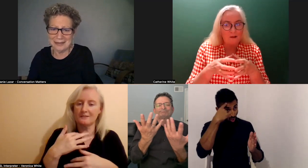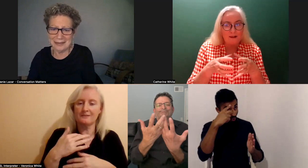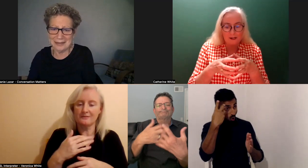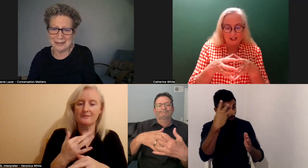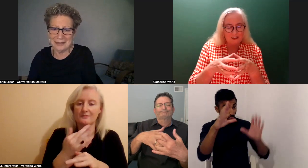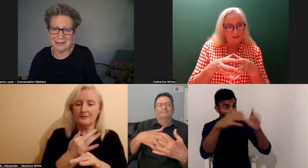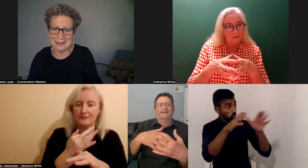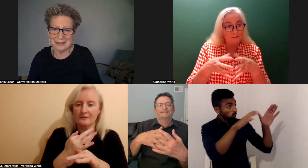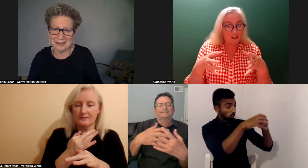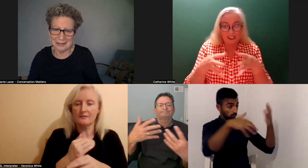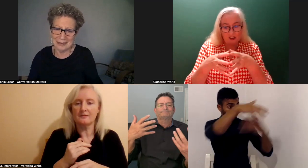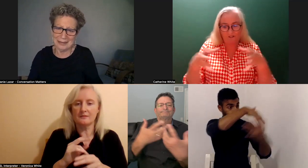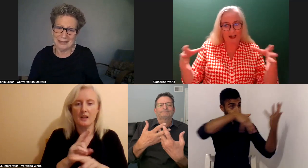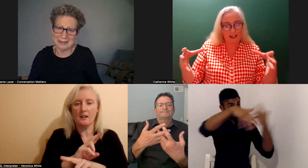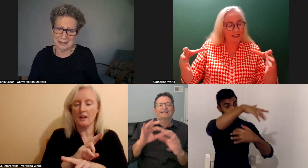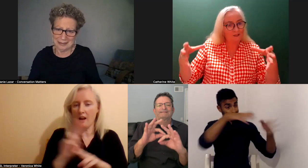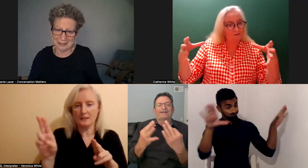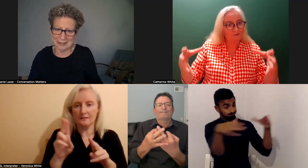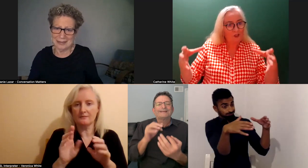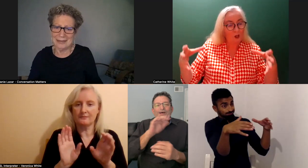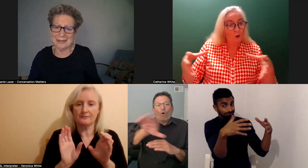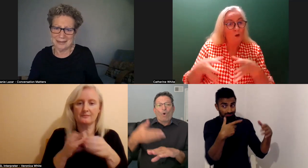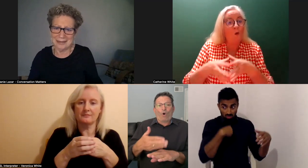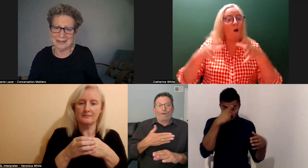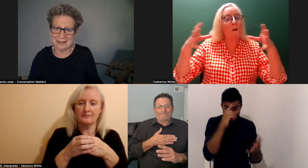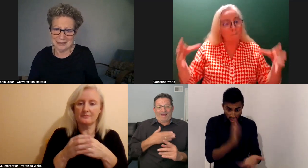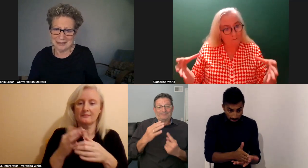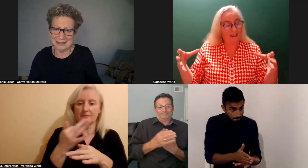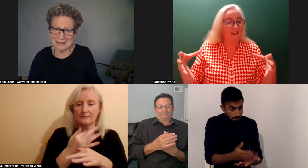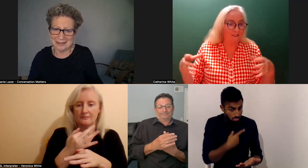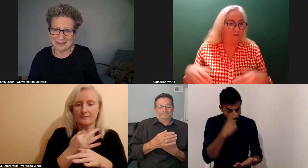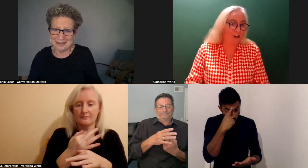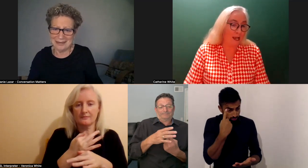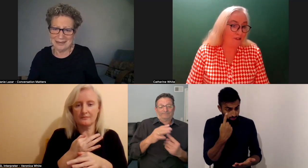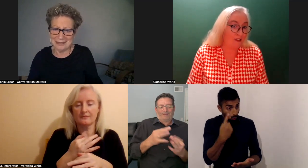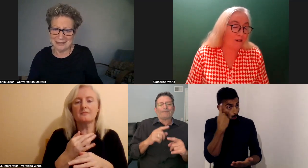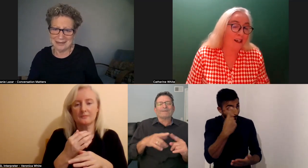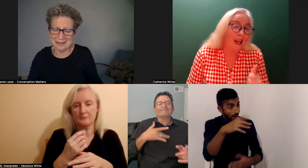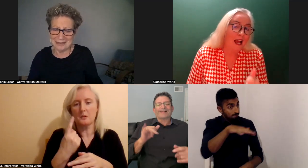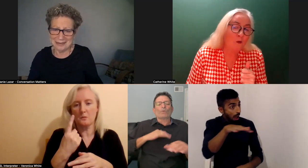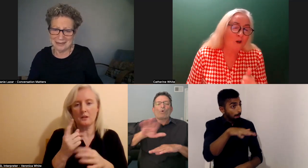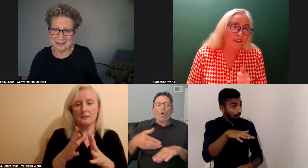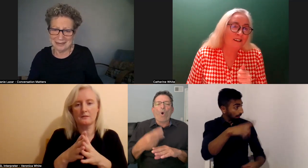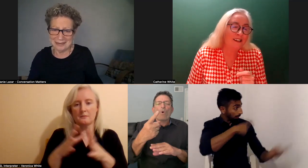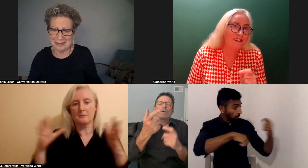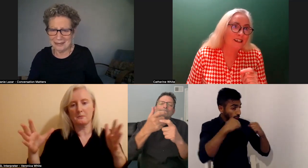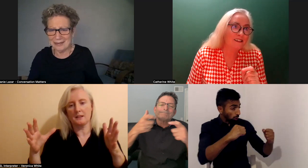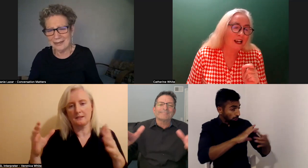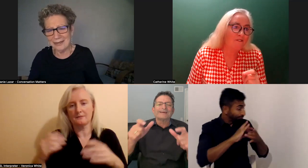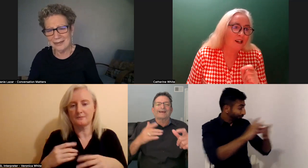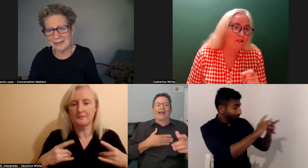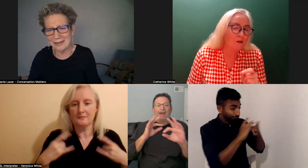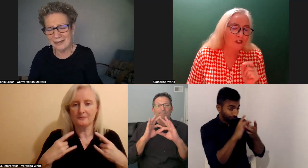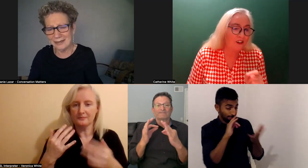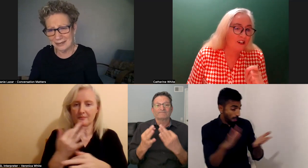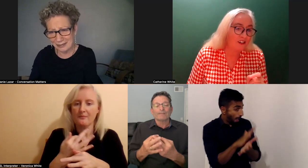was not my immediate family, but it just felt like we were one big, very happy family. And one of the things that